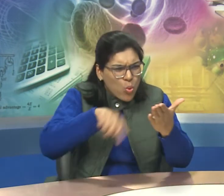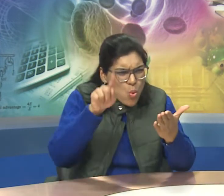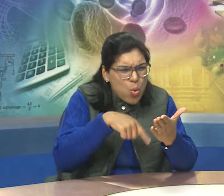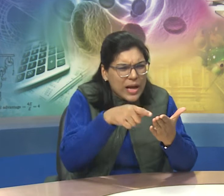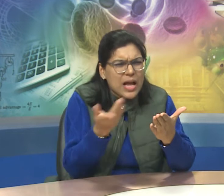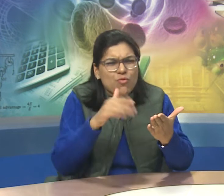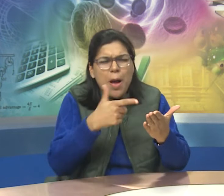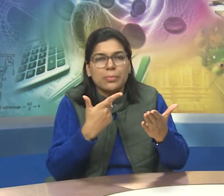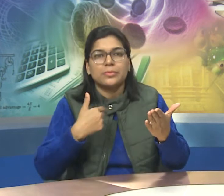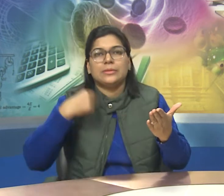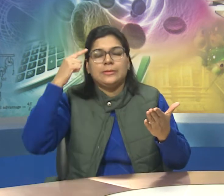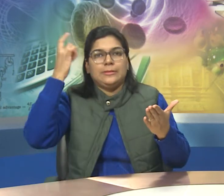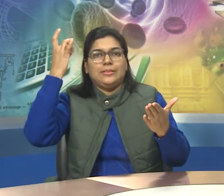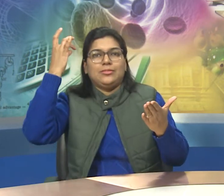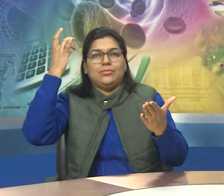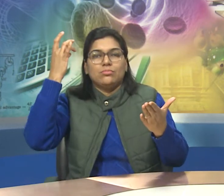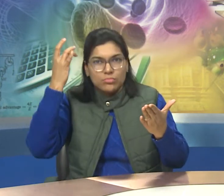anger takes over.